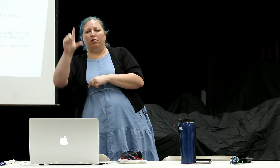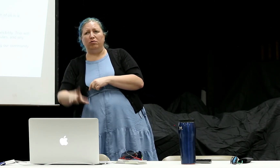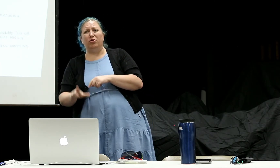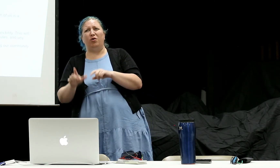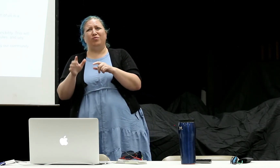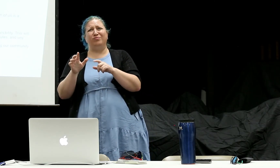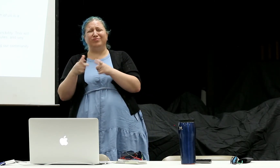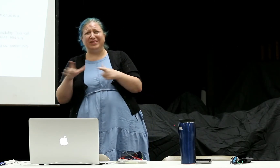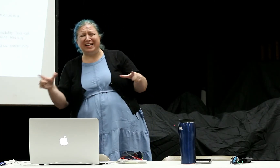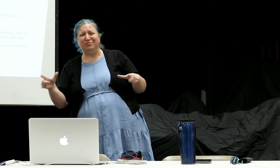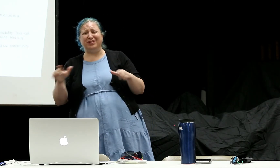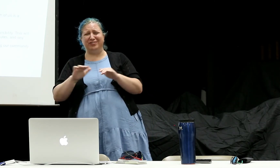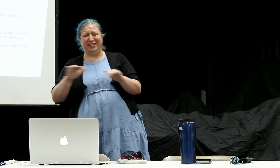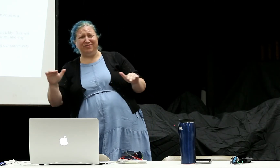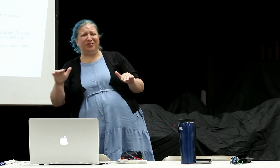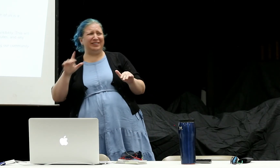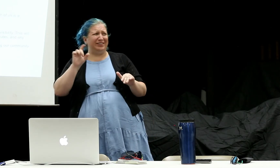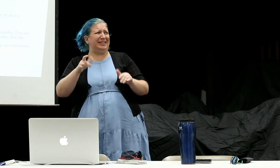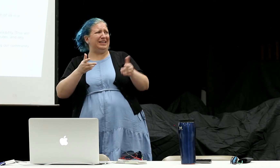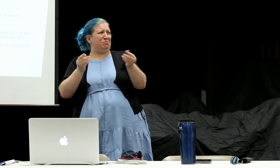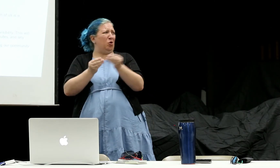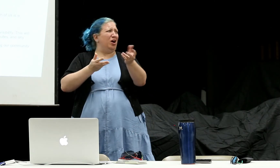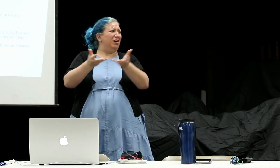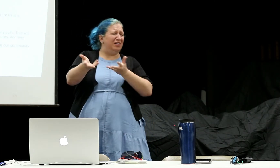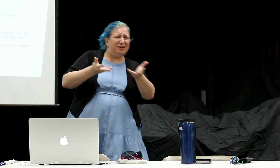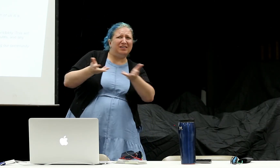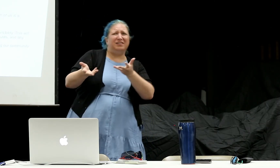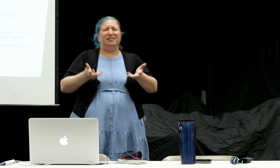They're here to support us. We've voted them in and they have to listen to us.